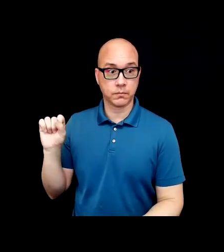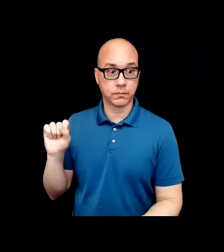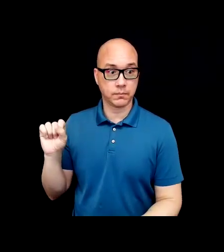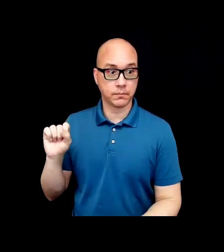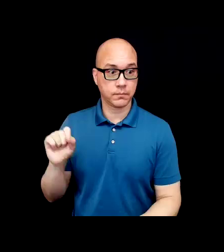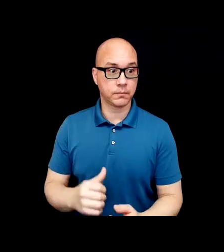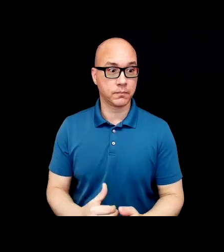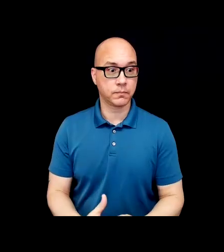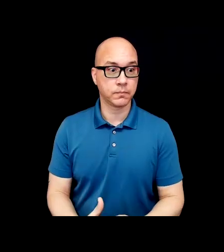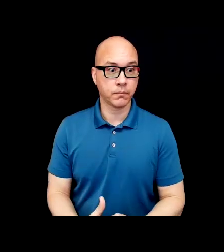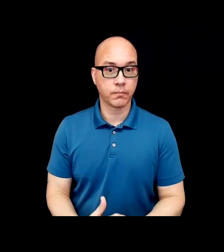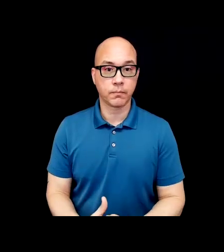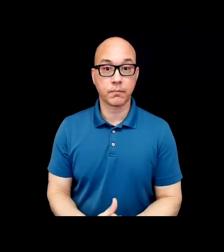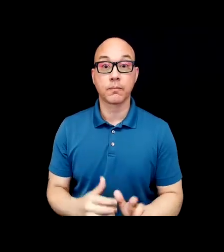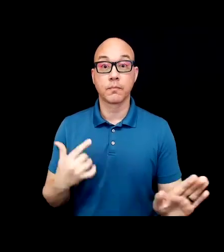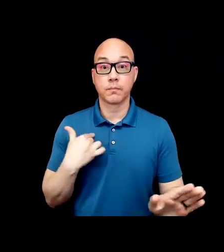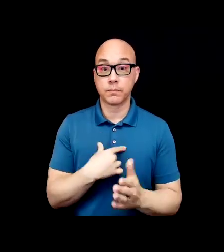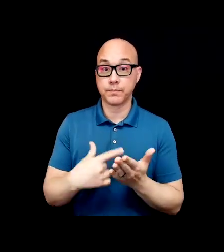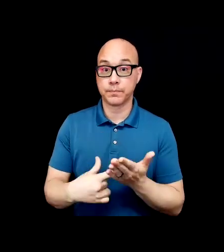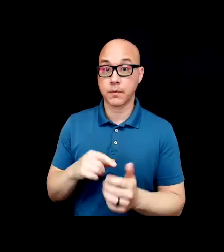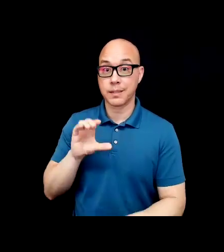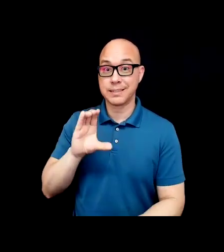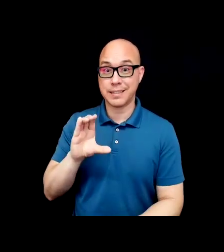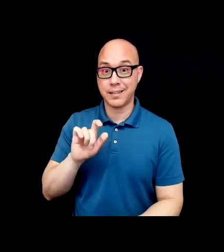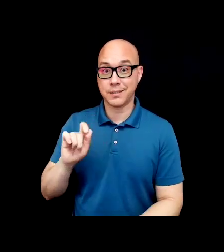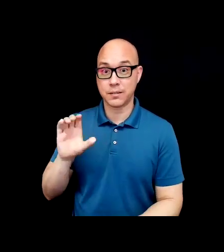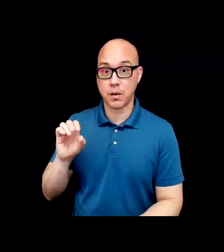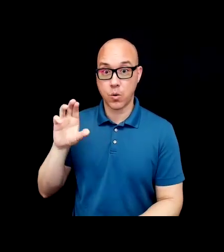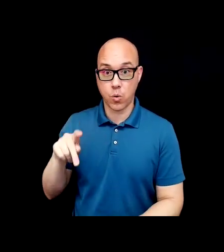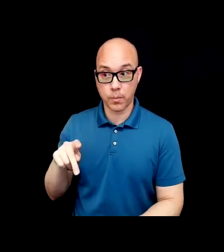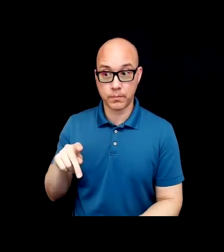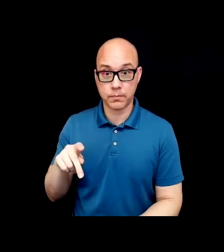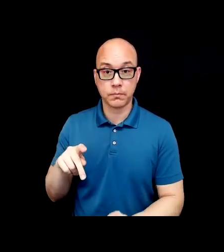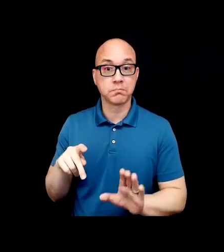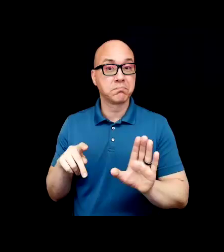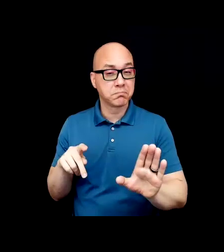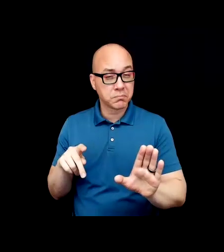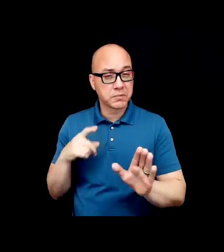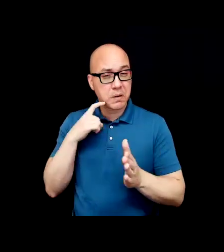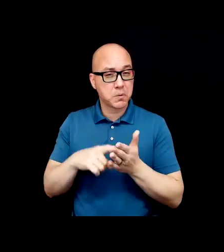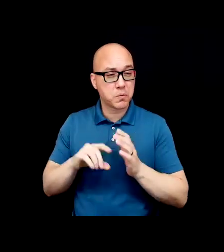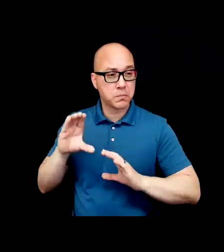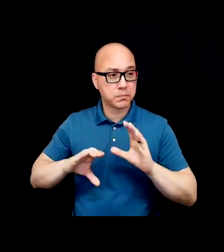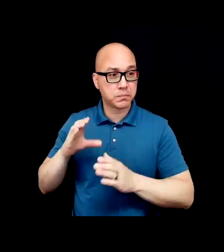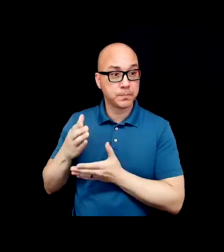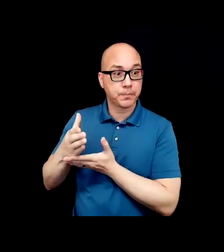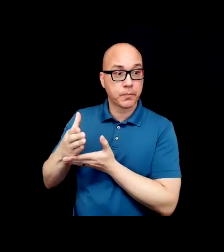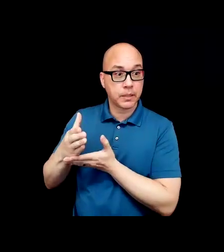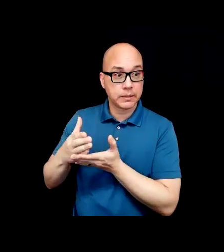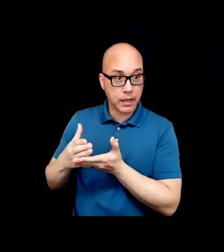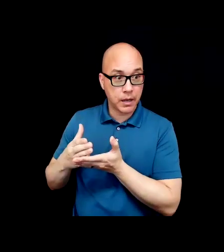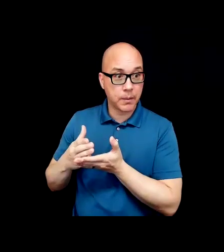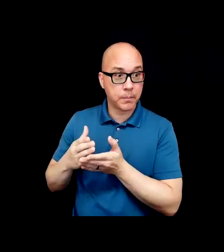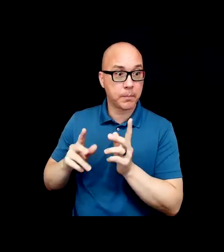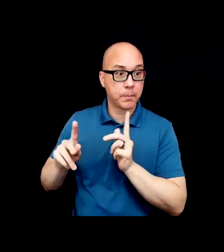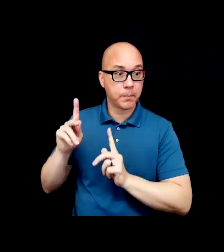okay? We talked about C-Corps. And just because a few people have asked, so public